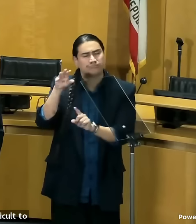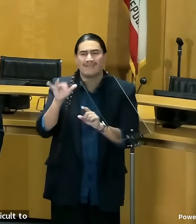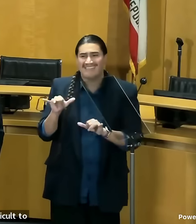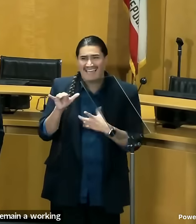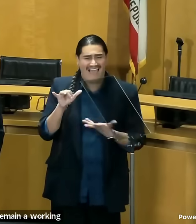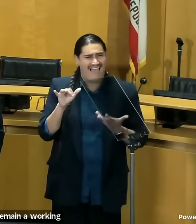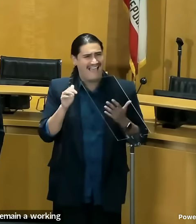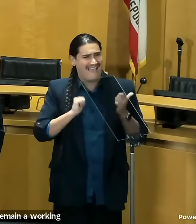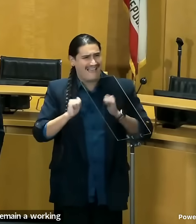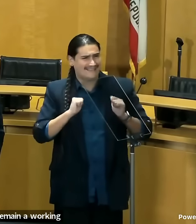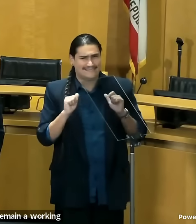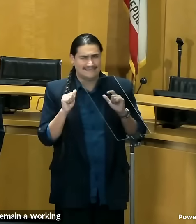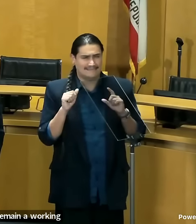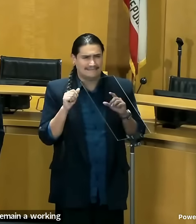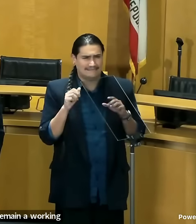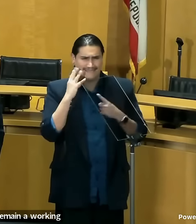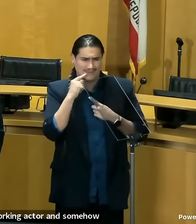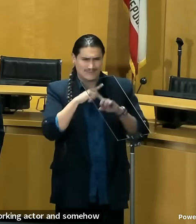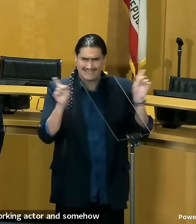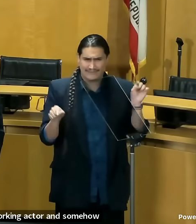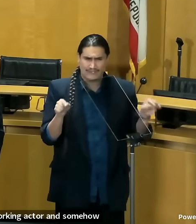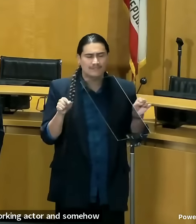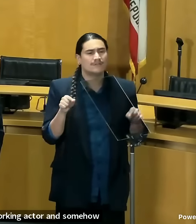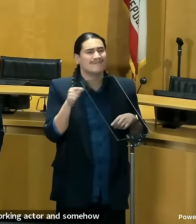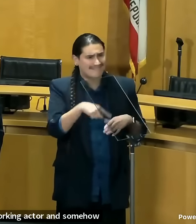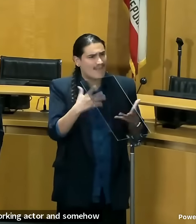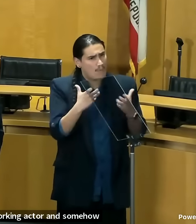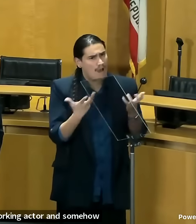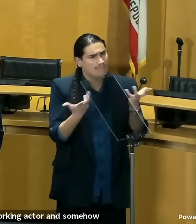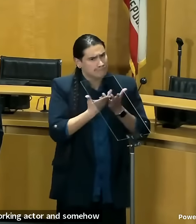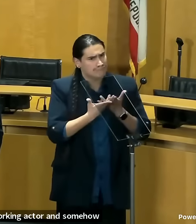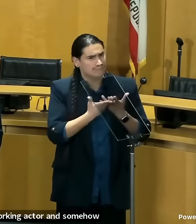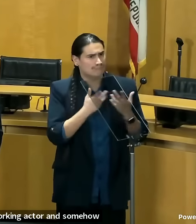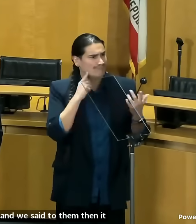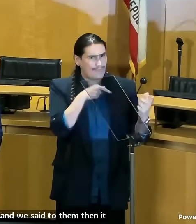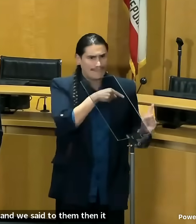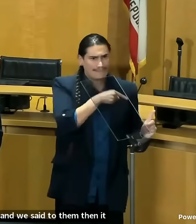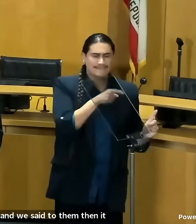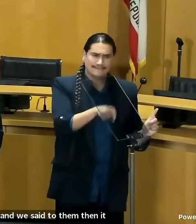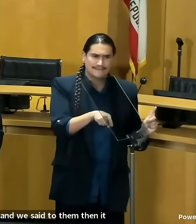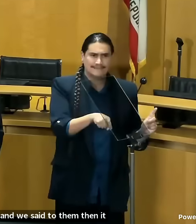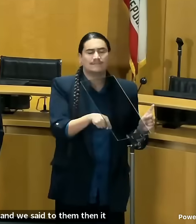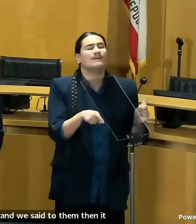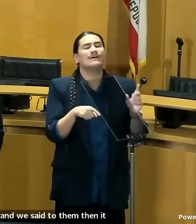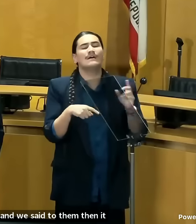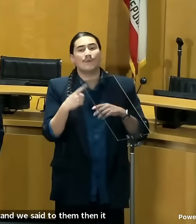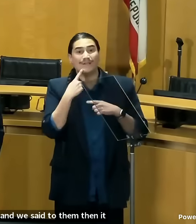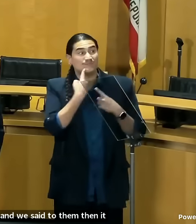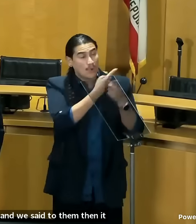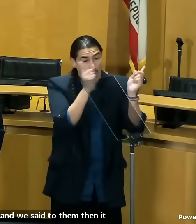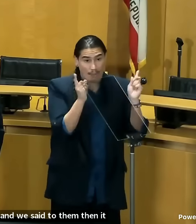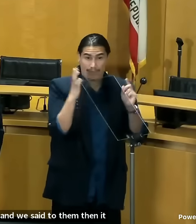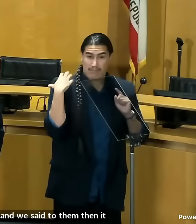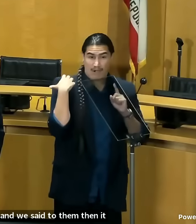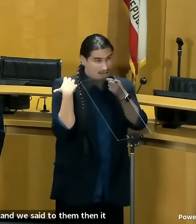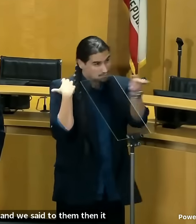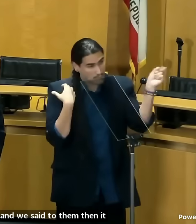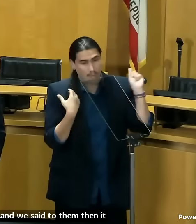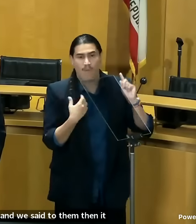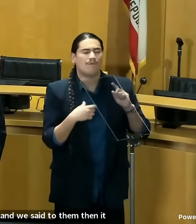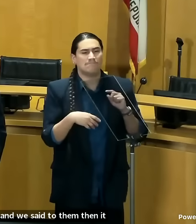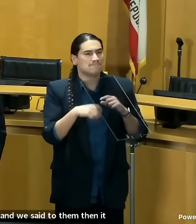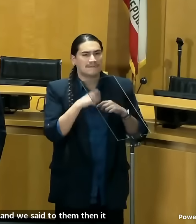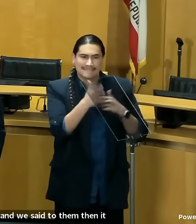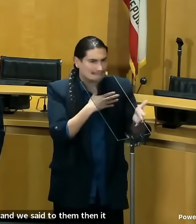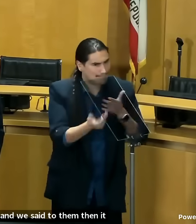somehow they had to accommodate us. And we said to them then, it did not matter the mechanism. It didn't even matter the